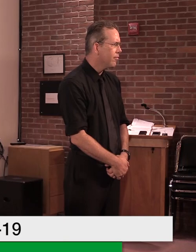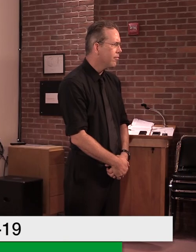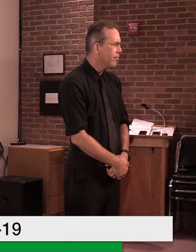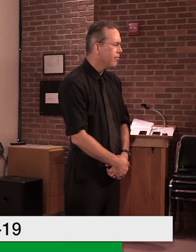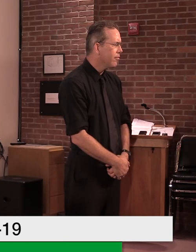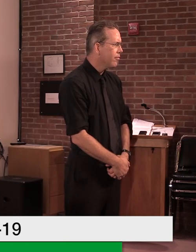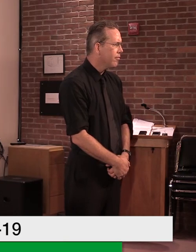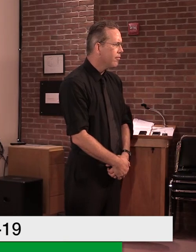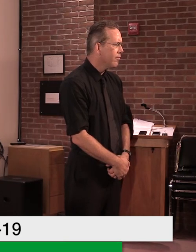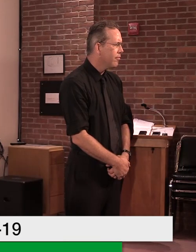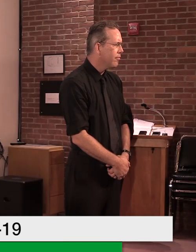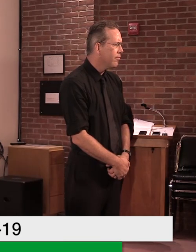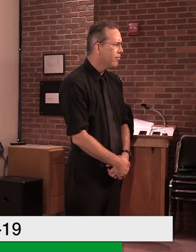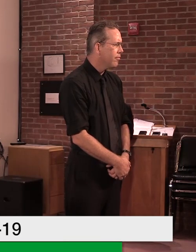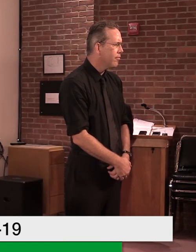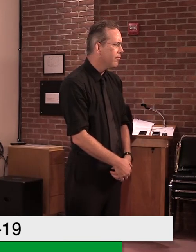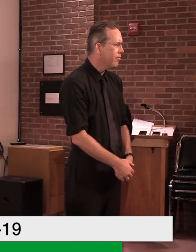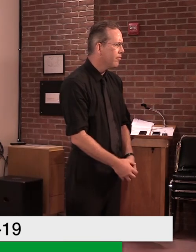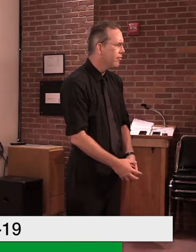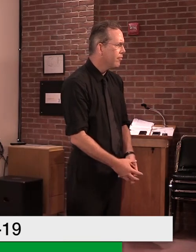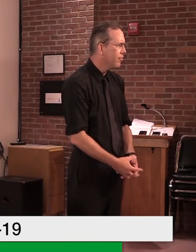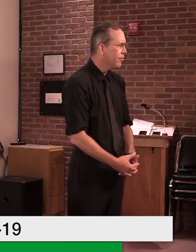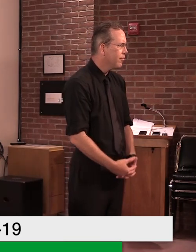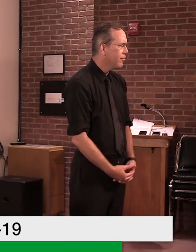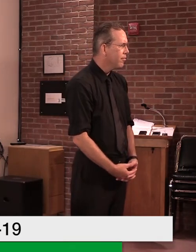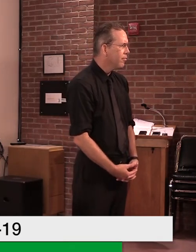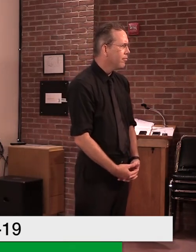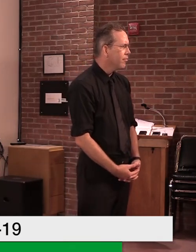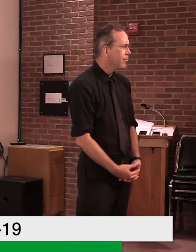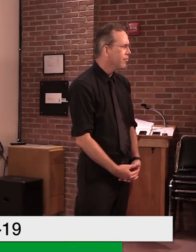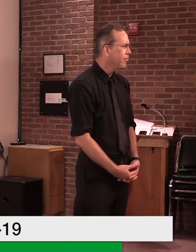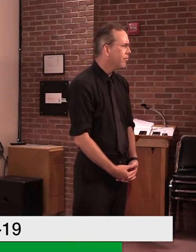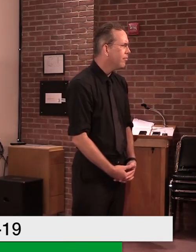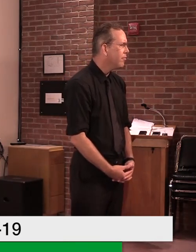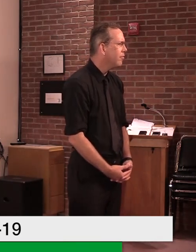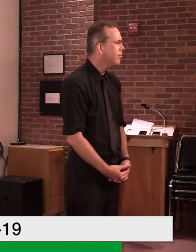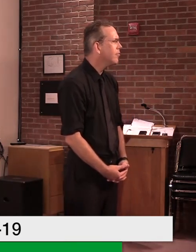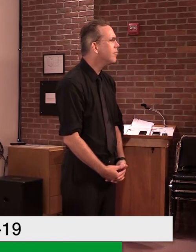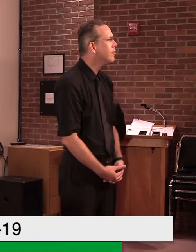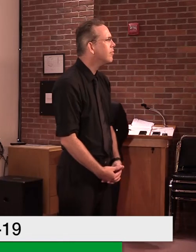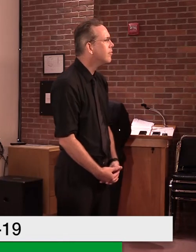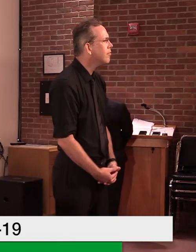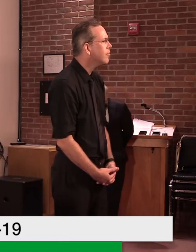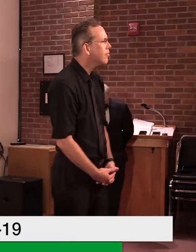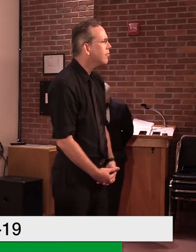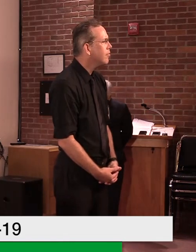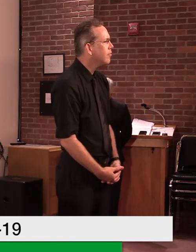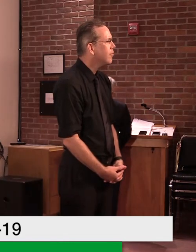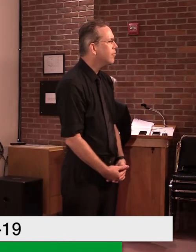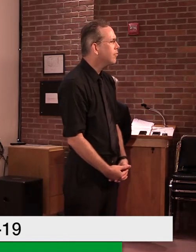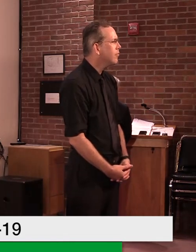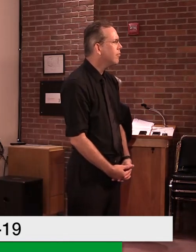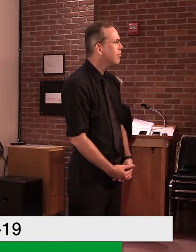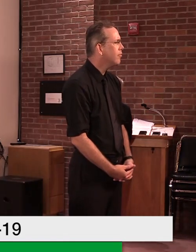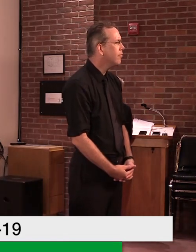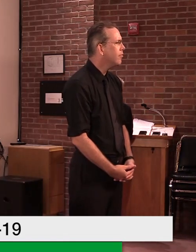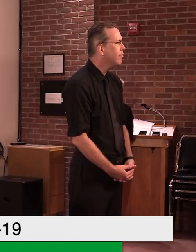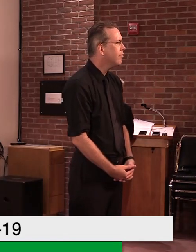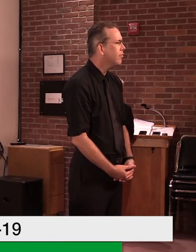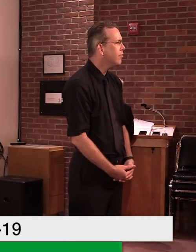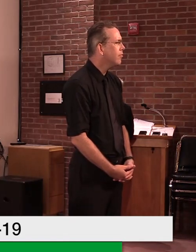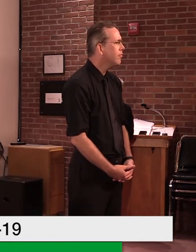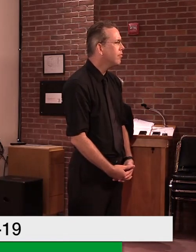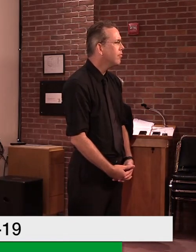ignores the mandate, if they defy the mask mandate? I mean, what do you tell those folks? And if you can't